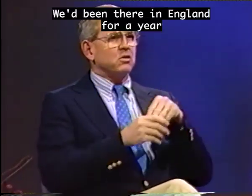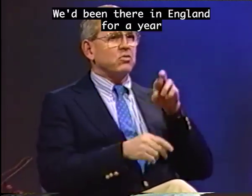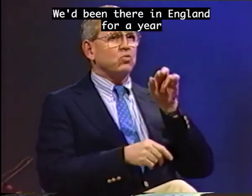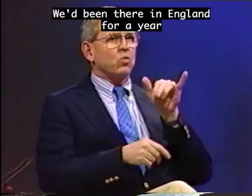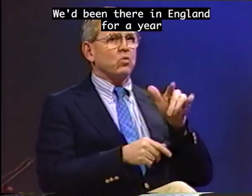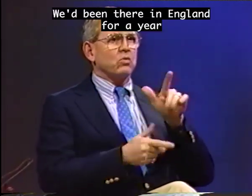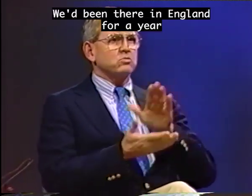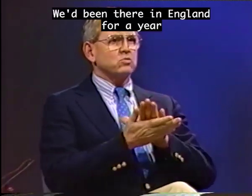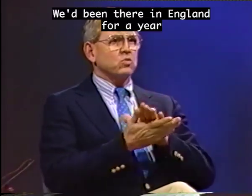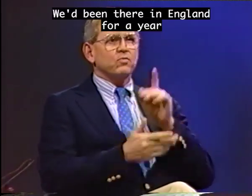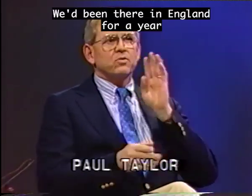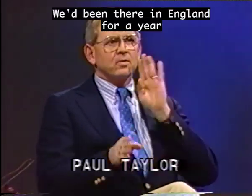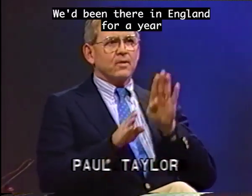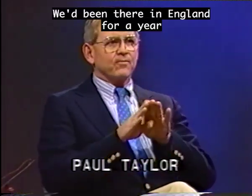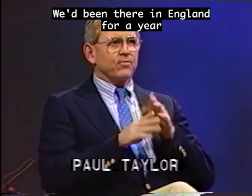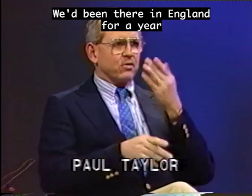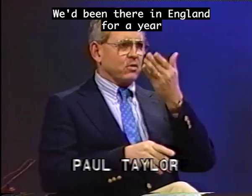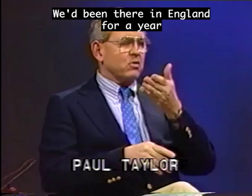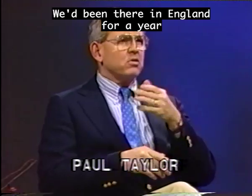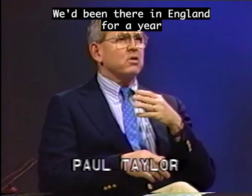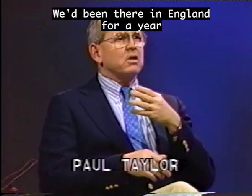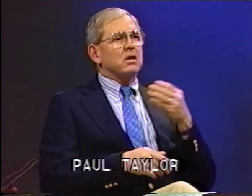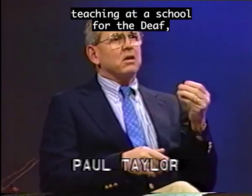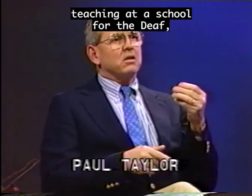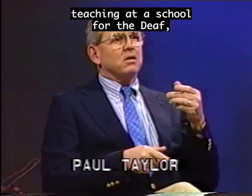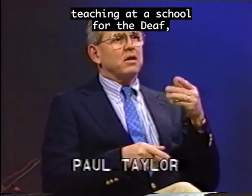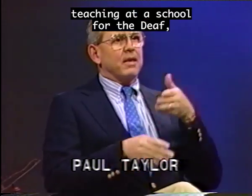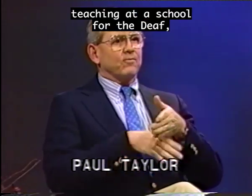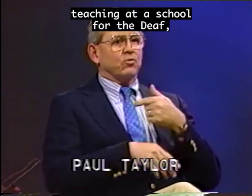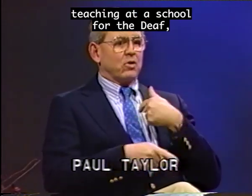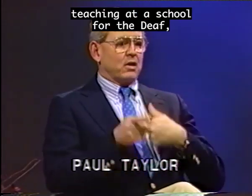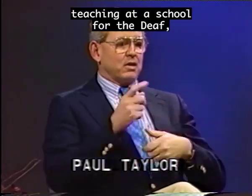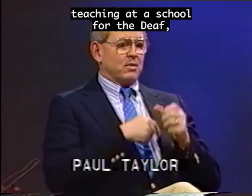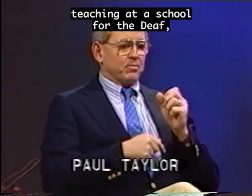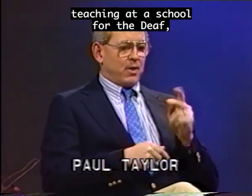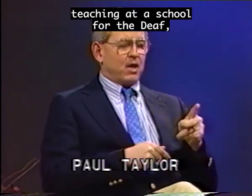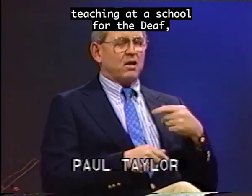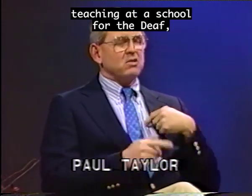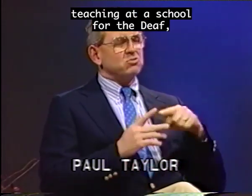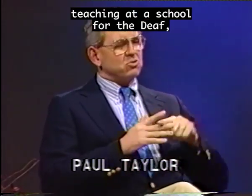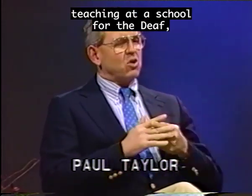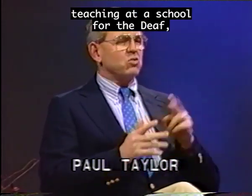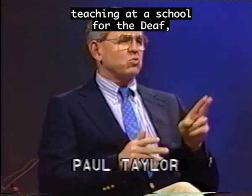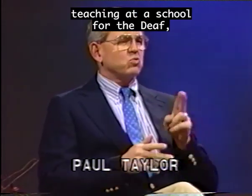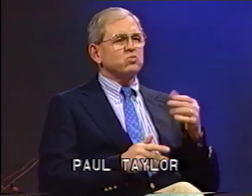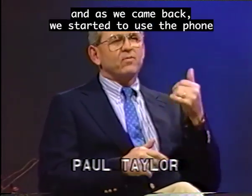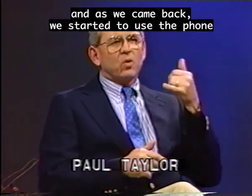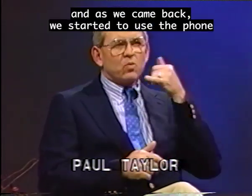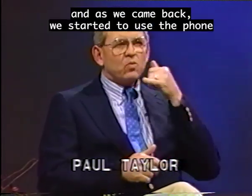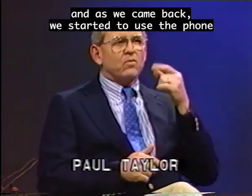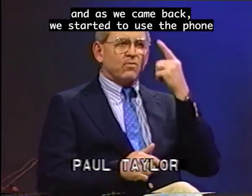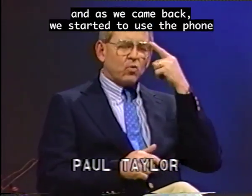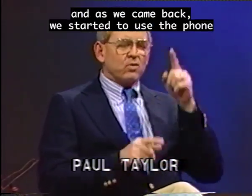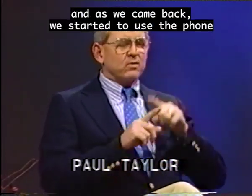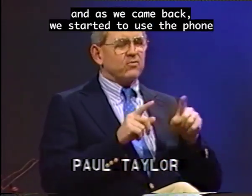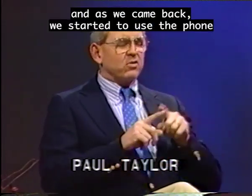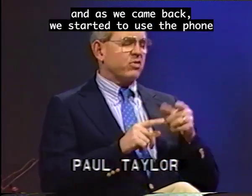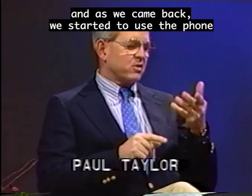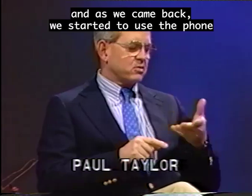We'd been there in England for a year teaching at a school for the deaf. And as we came back, we started